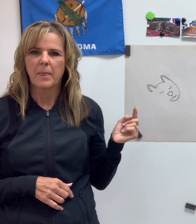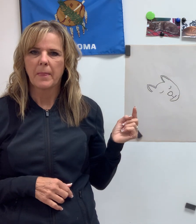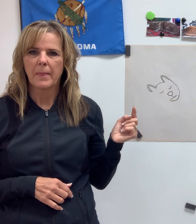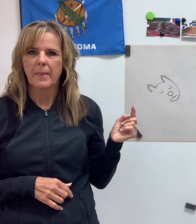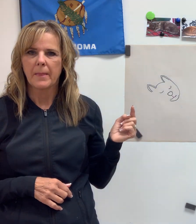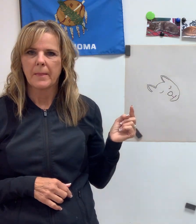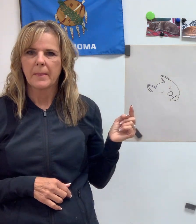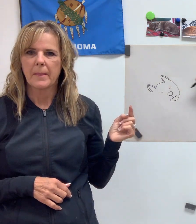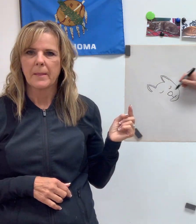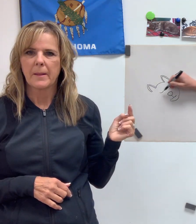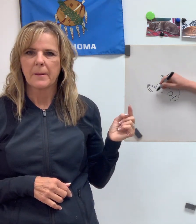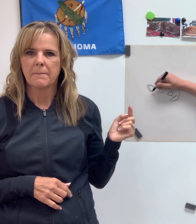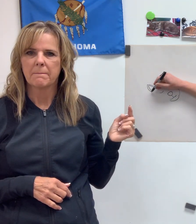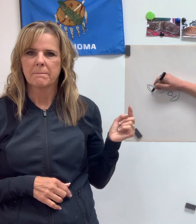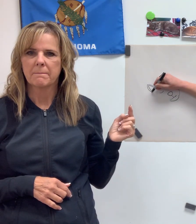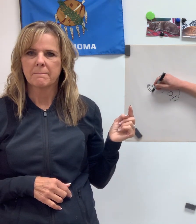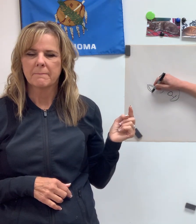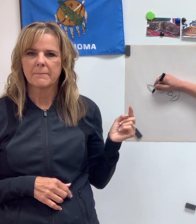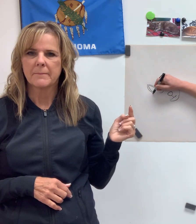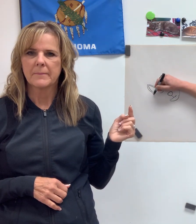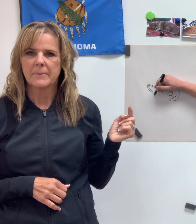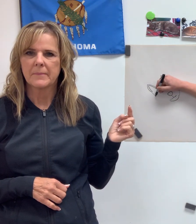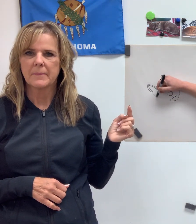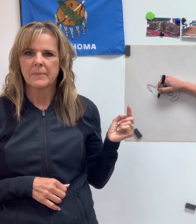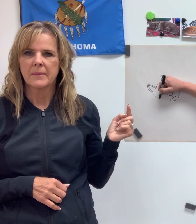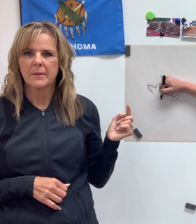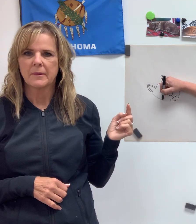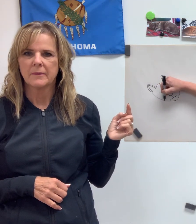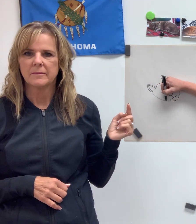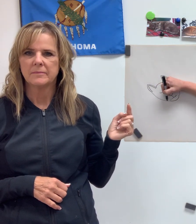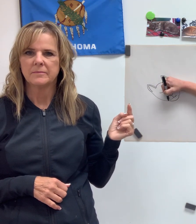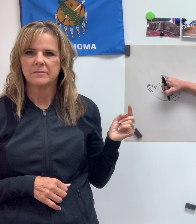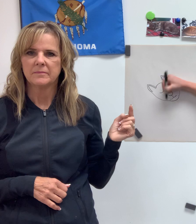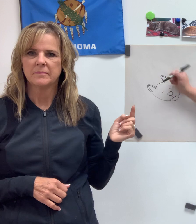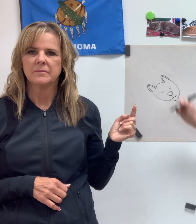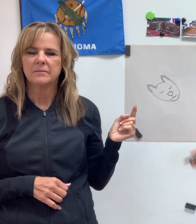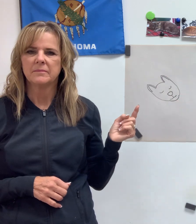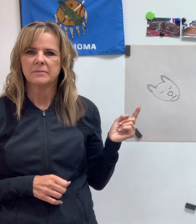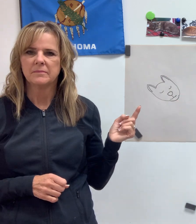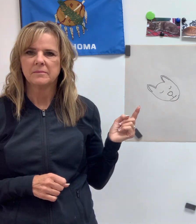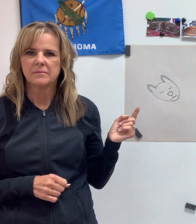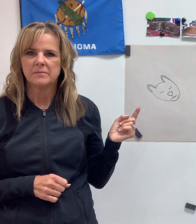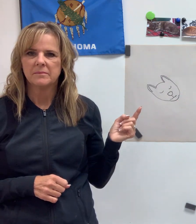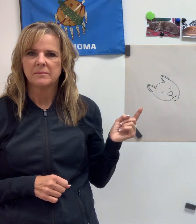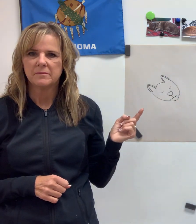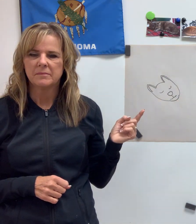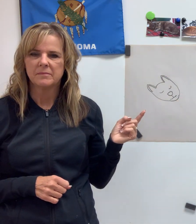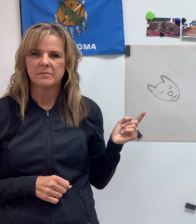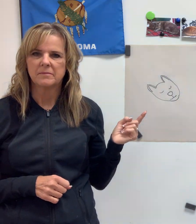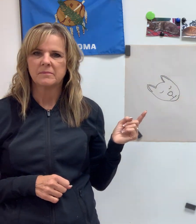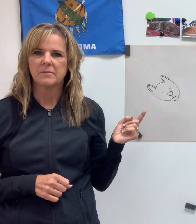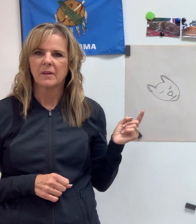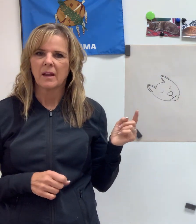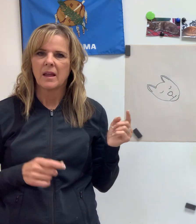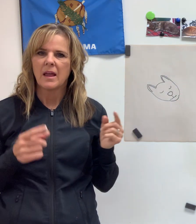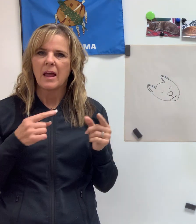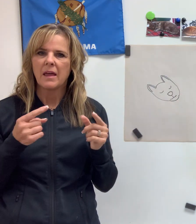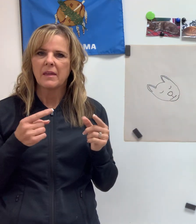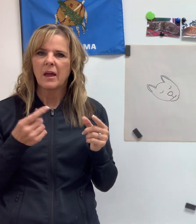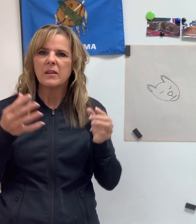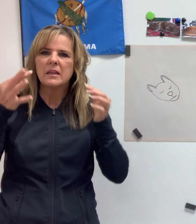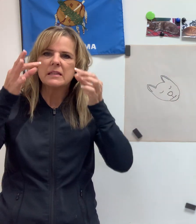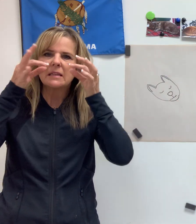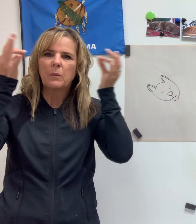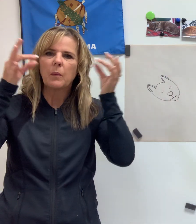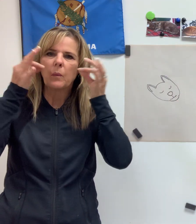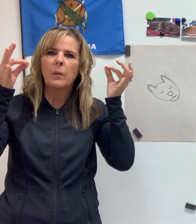From the corner of this ear, we're going to do the same thing, curve it and touch that chin. And then, of course, what are these things